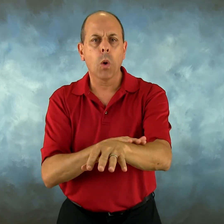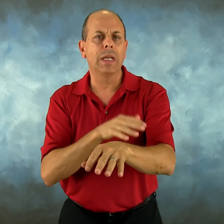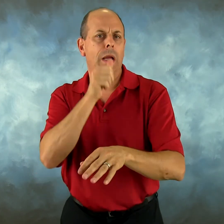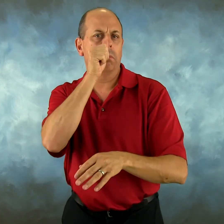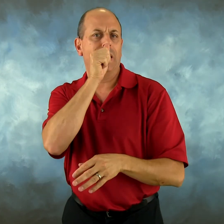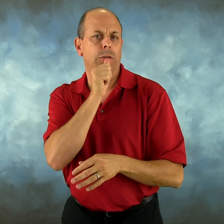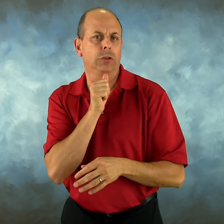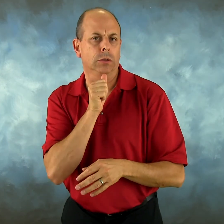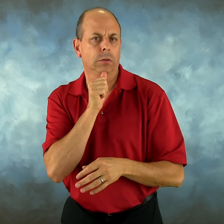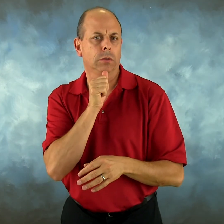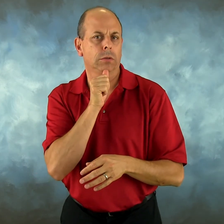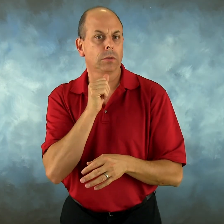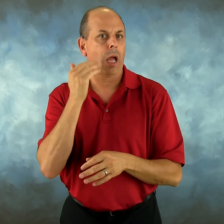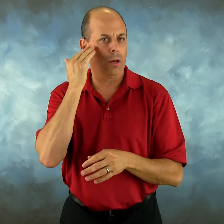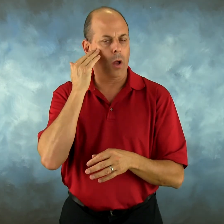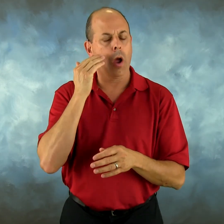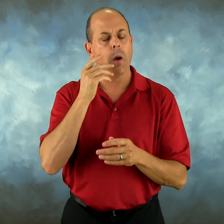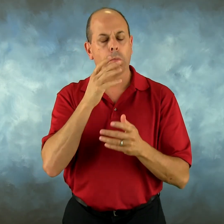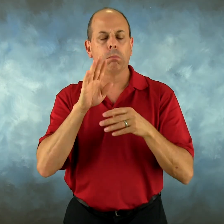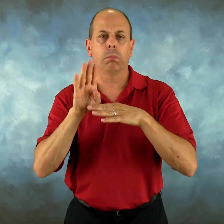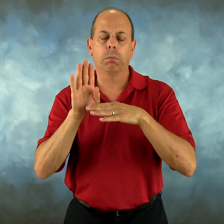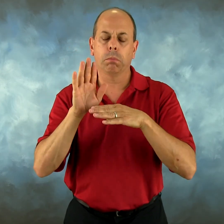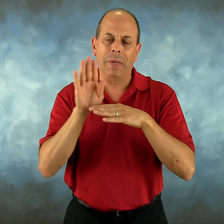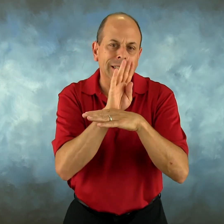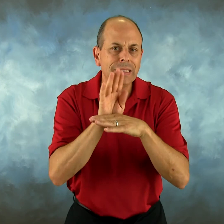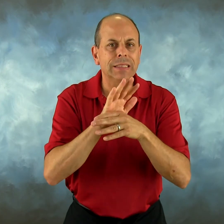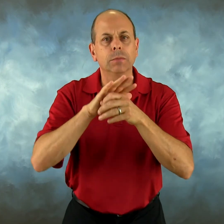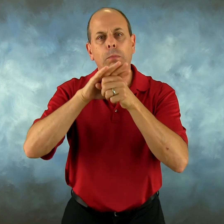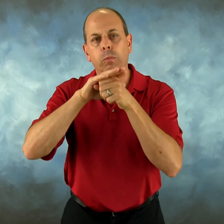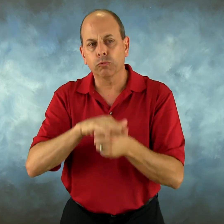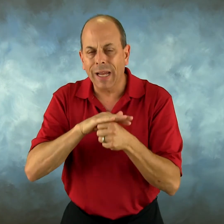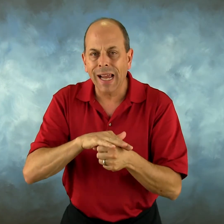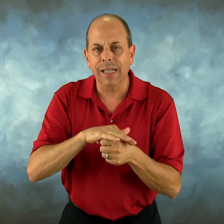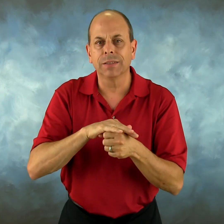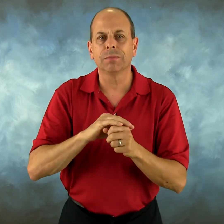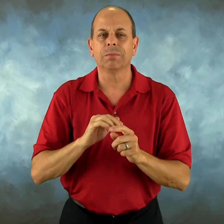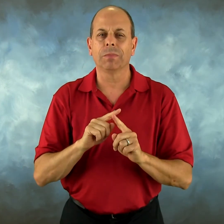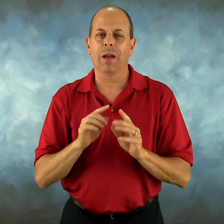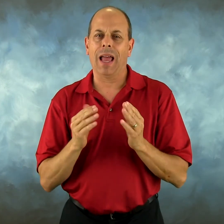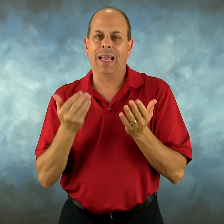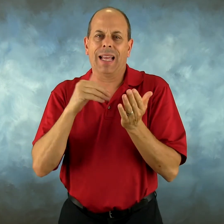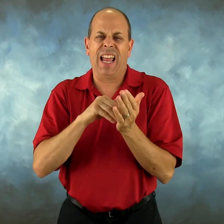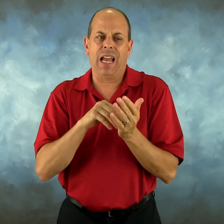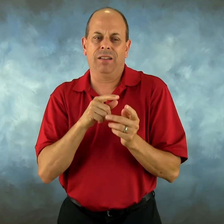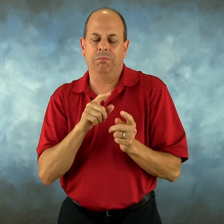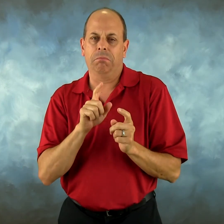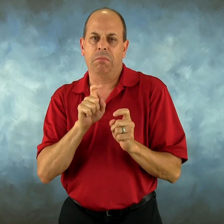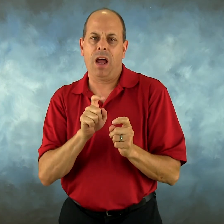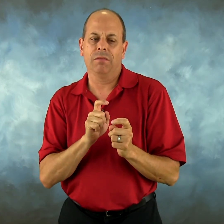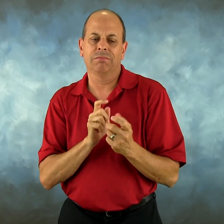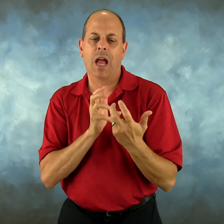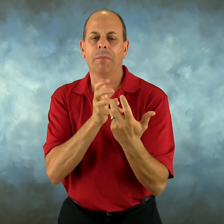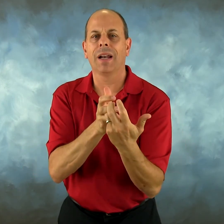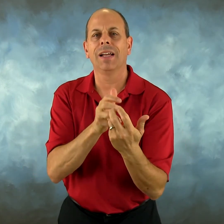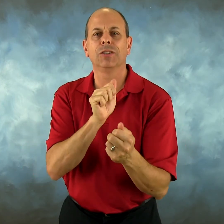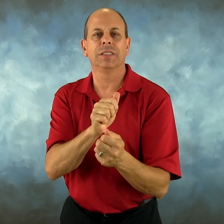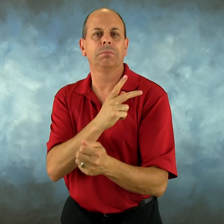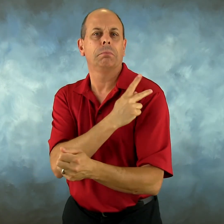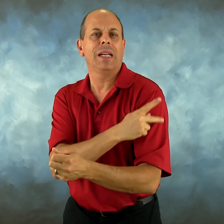what medicine they need to take, what's going on. Also, try to be patient. I know that you are busy and you have a lot to